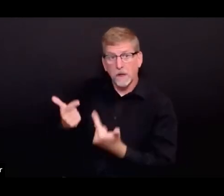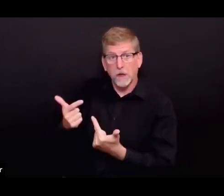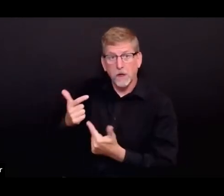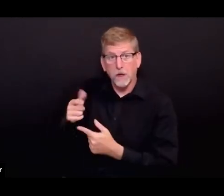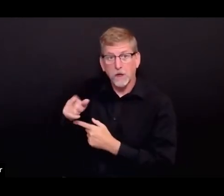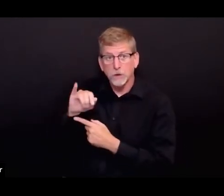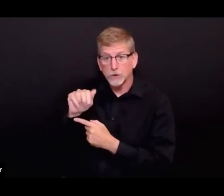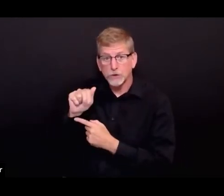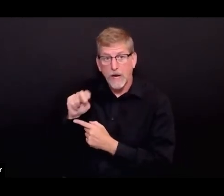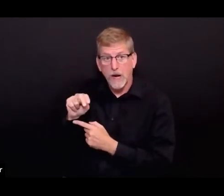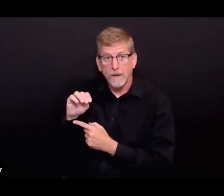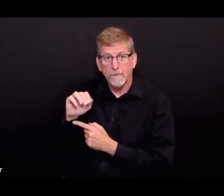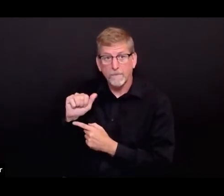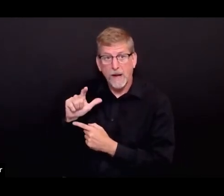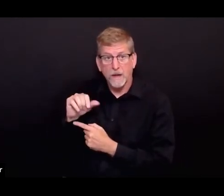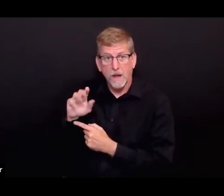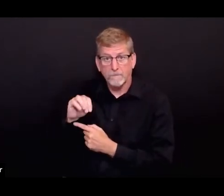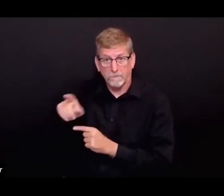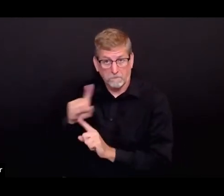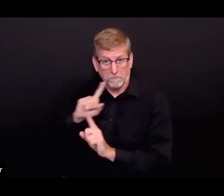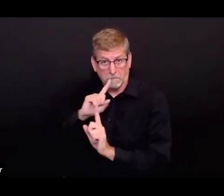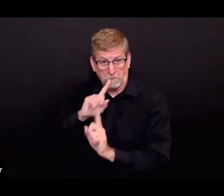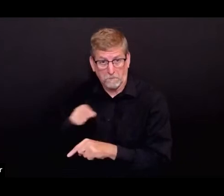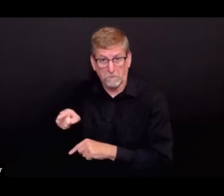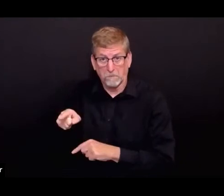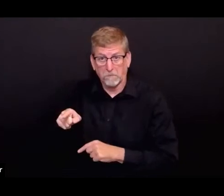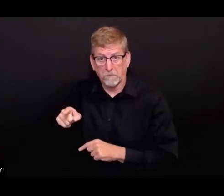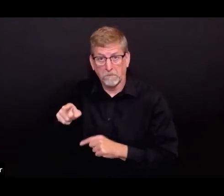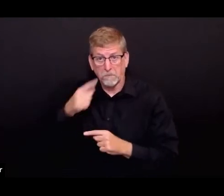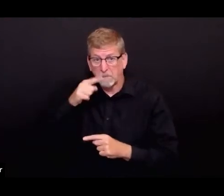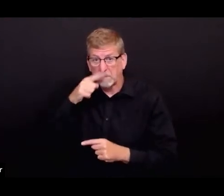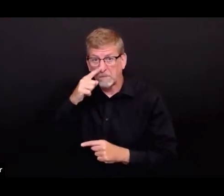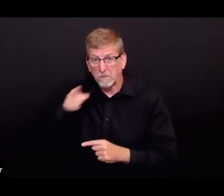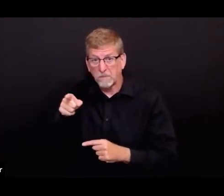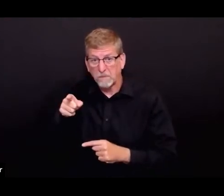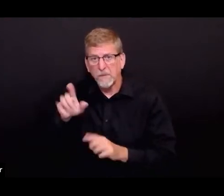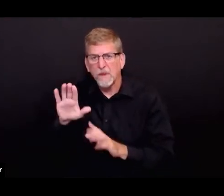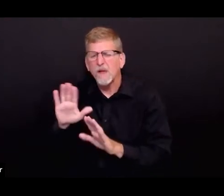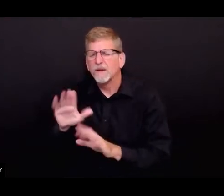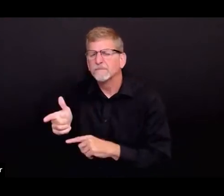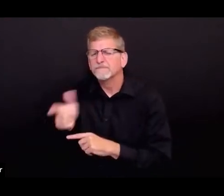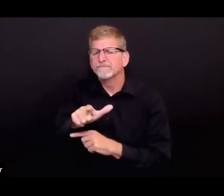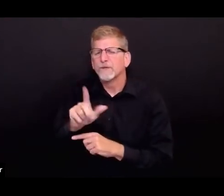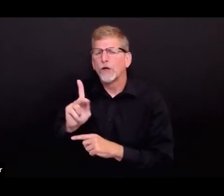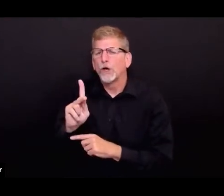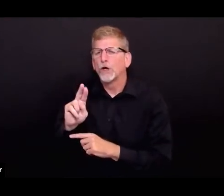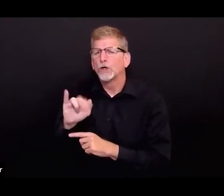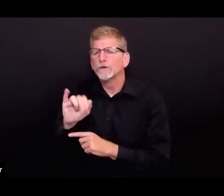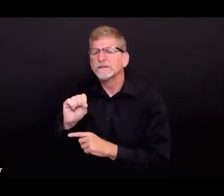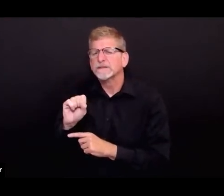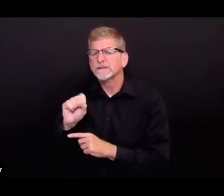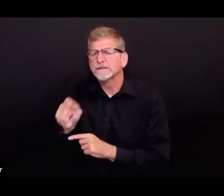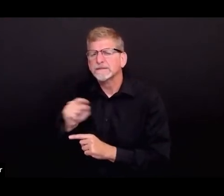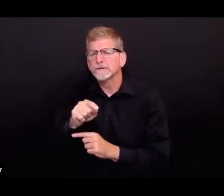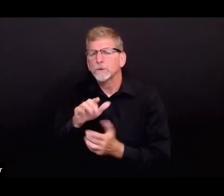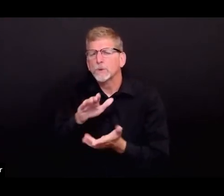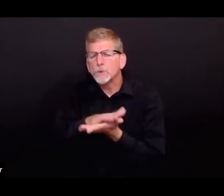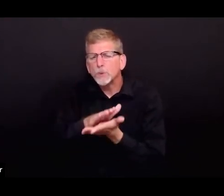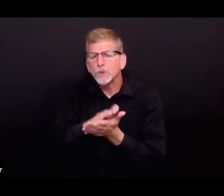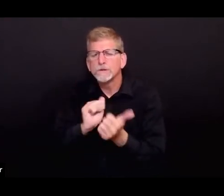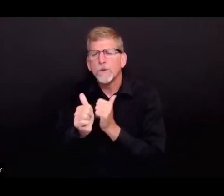update on some of the specific breakdowns of schools and athletics was the specific question, but I just want to make